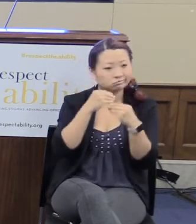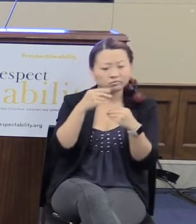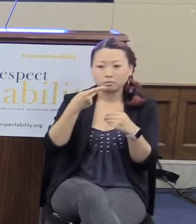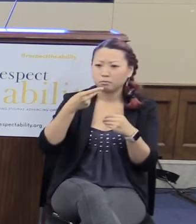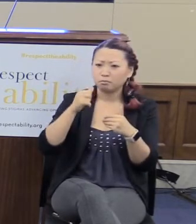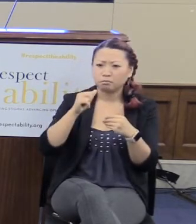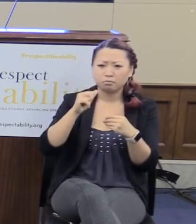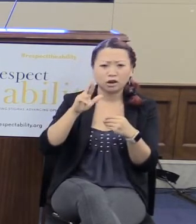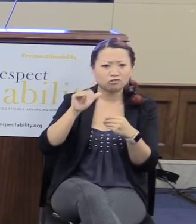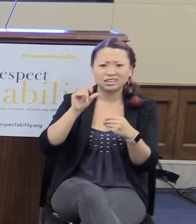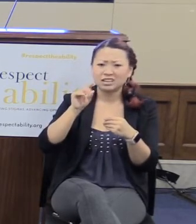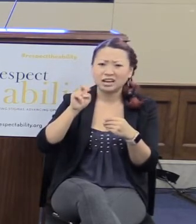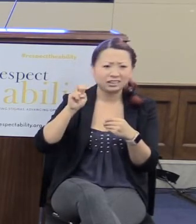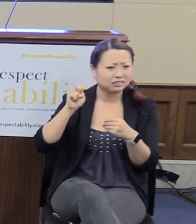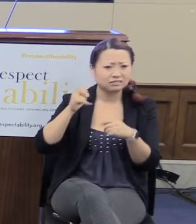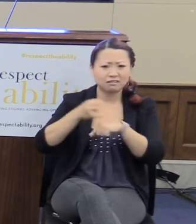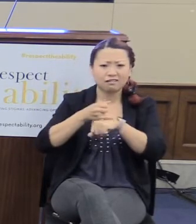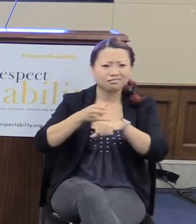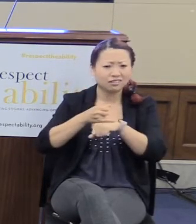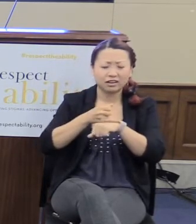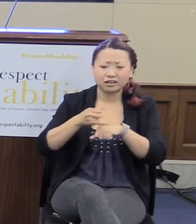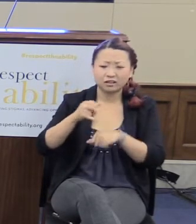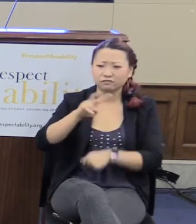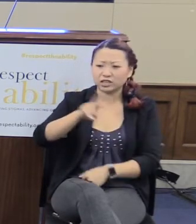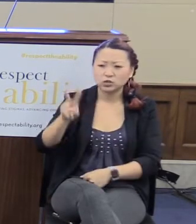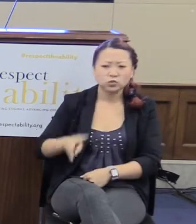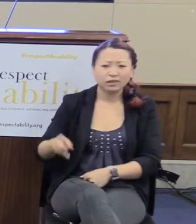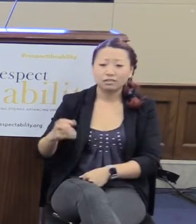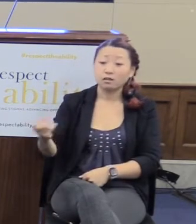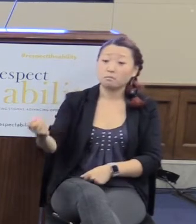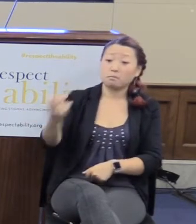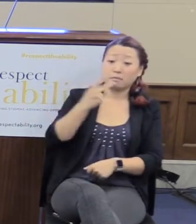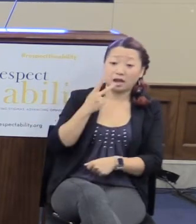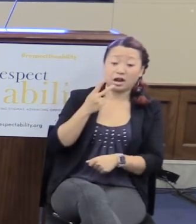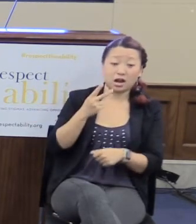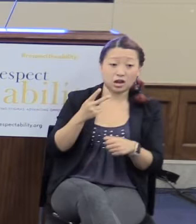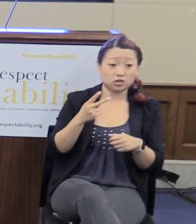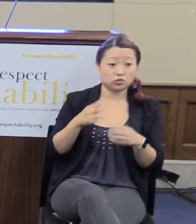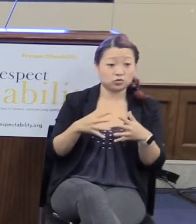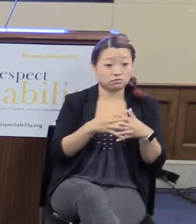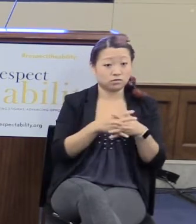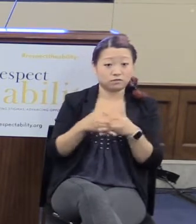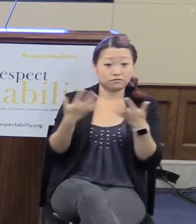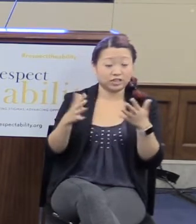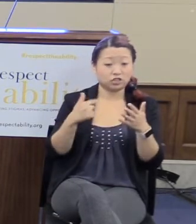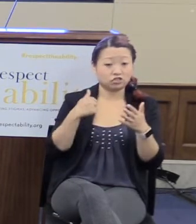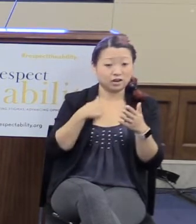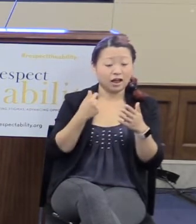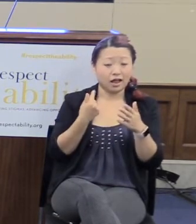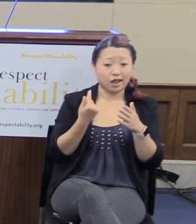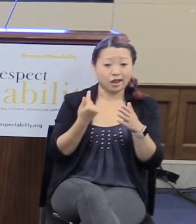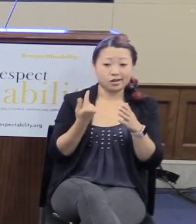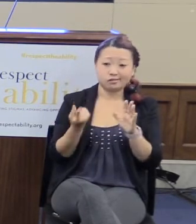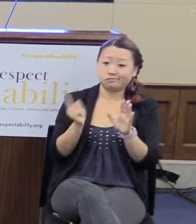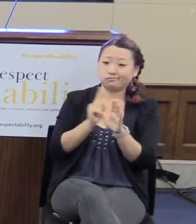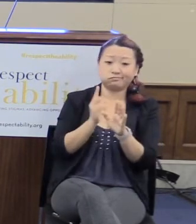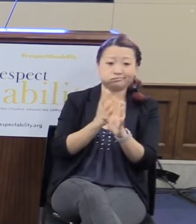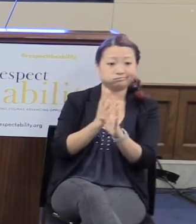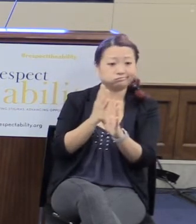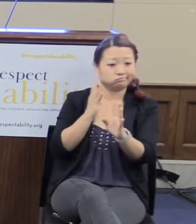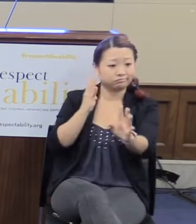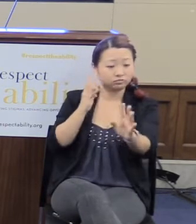Venezuela, beautiful island. And when we got back here in the States, I was in the line of immigration, and